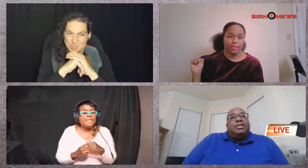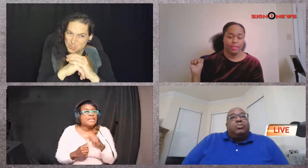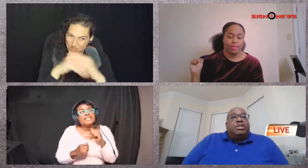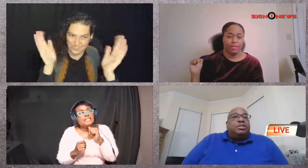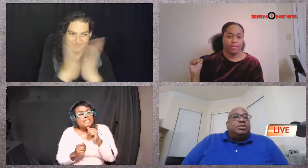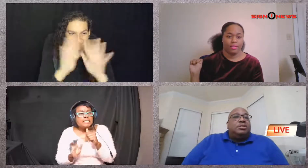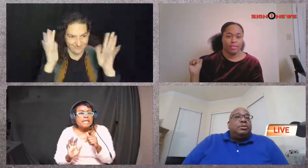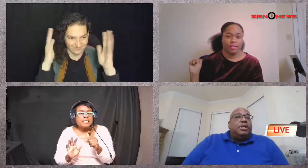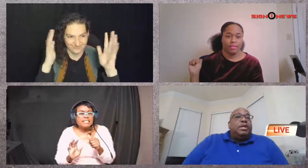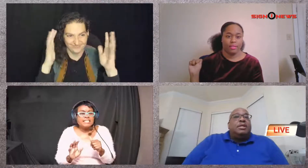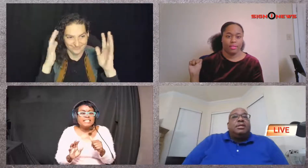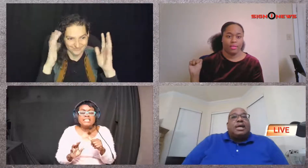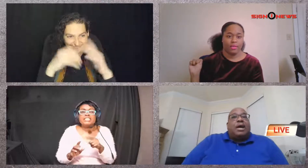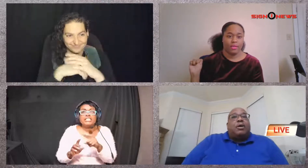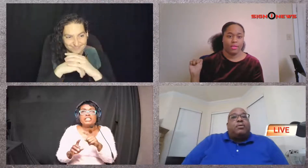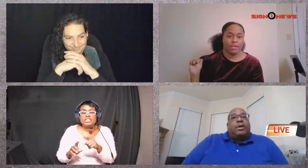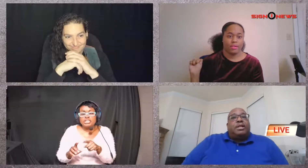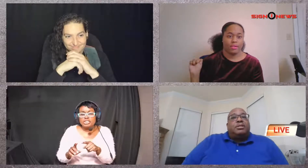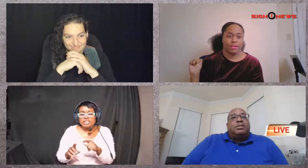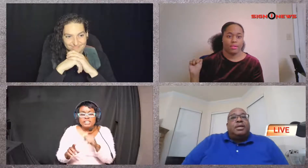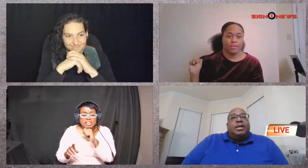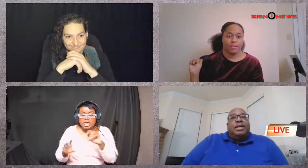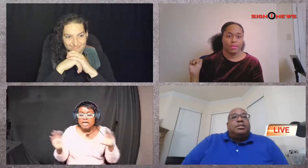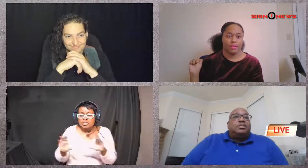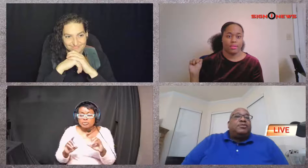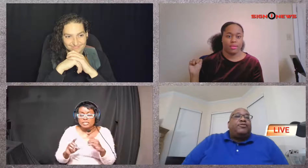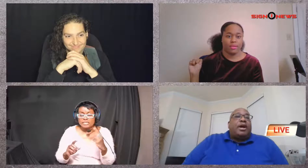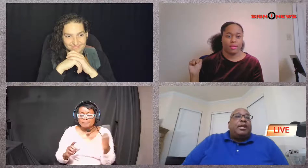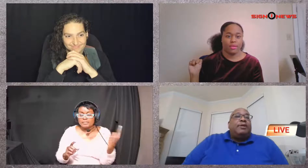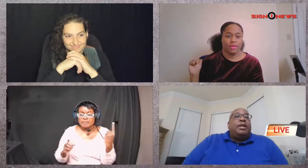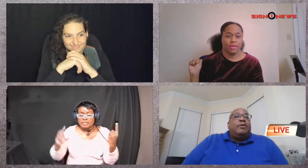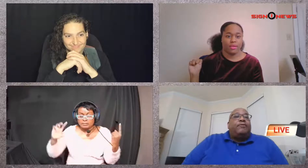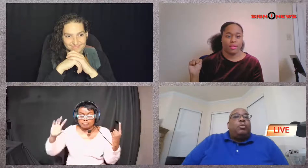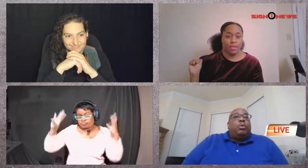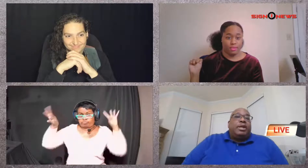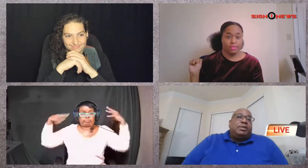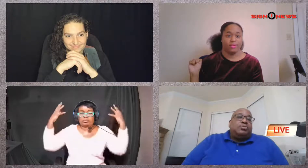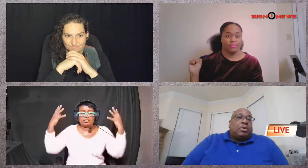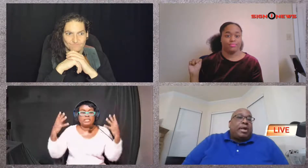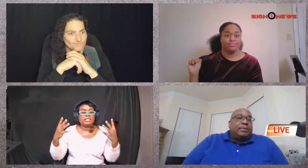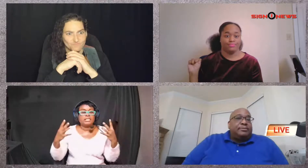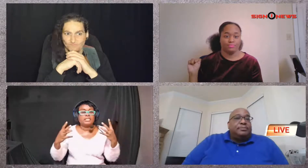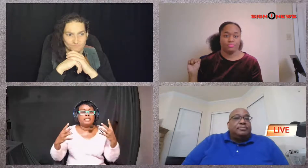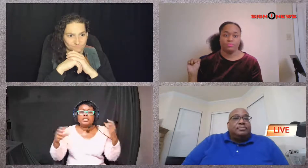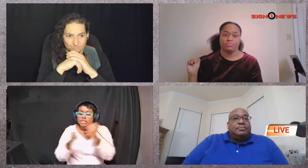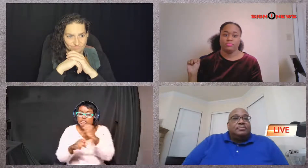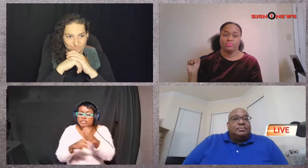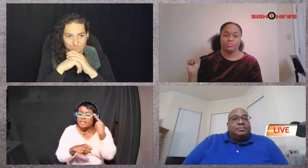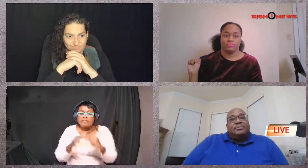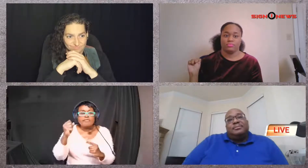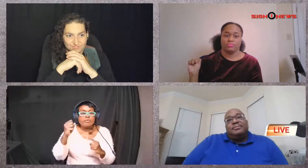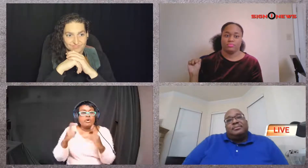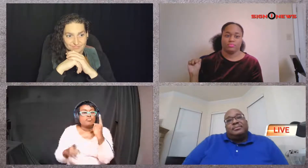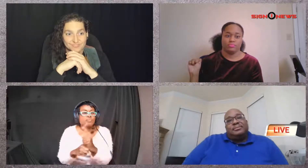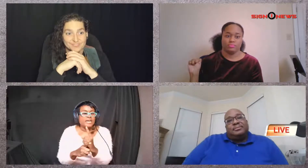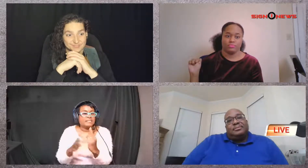is that what she's doing is outrageous. It's just fighting for what is right.